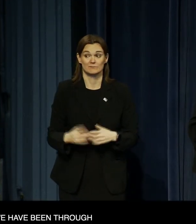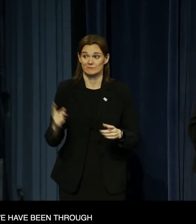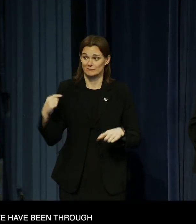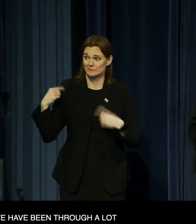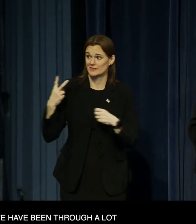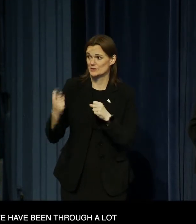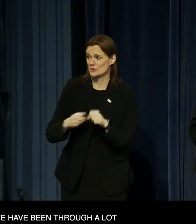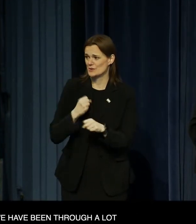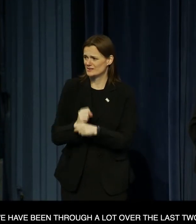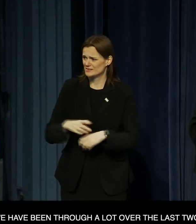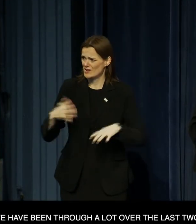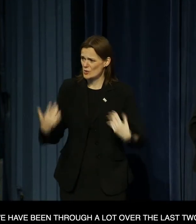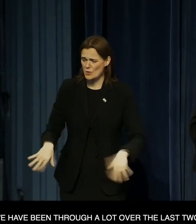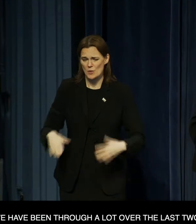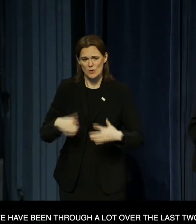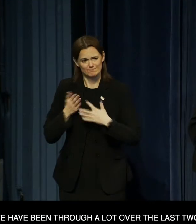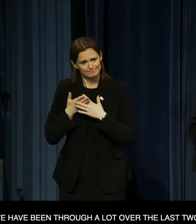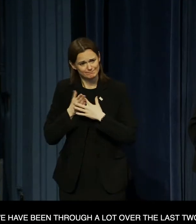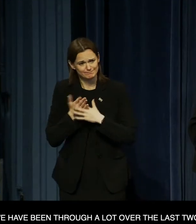Jackson Litt.